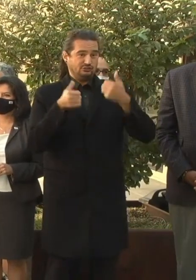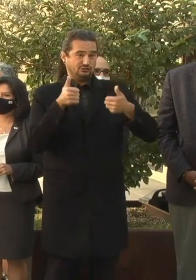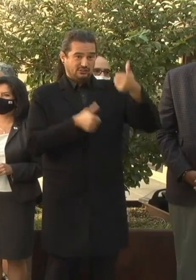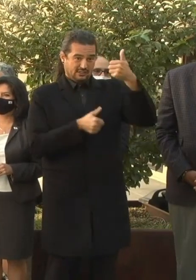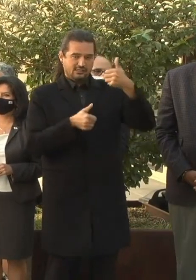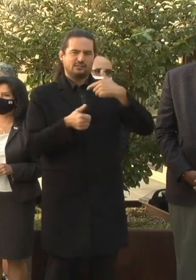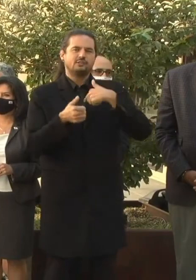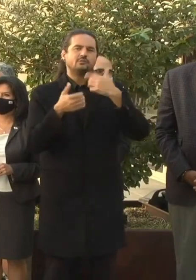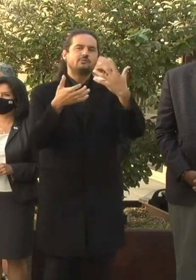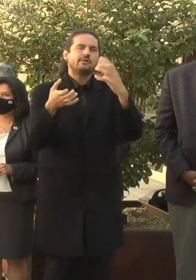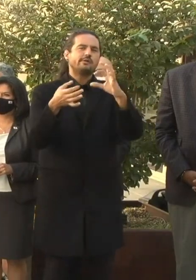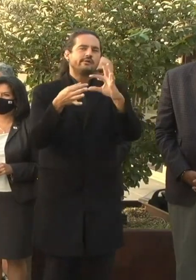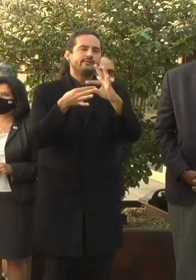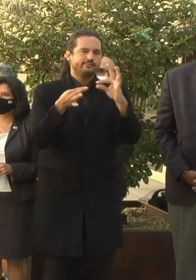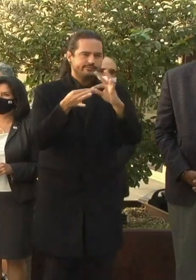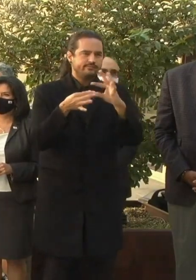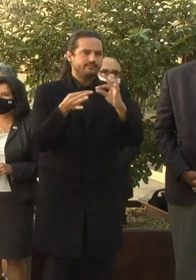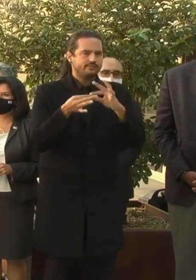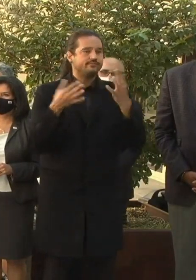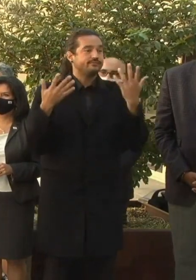our $12 billion